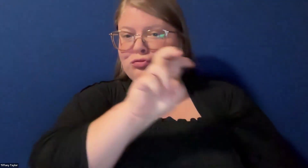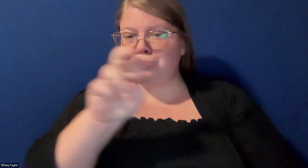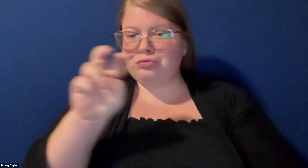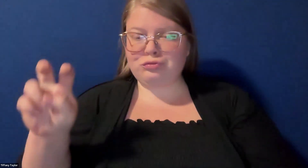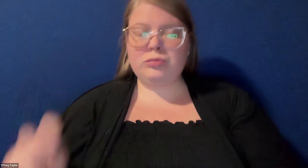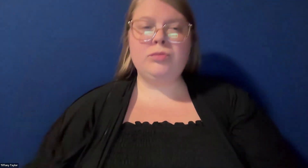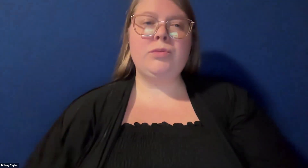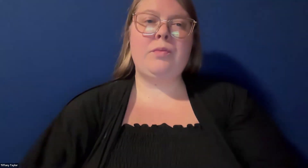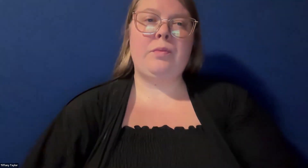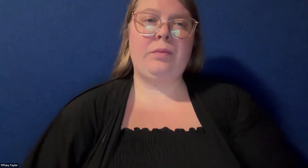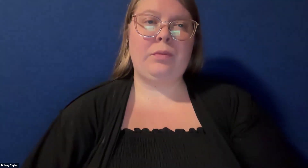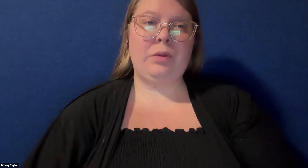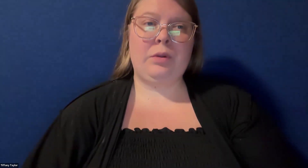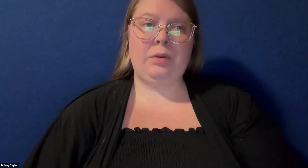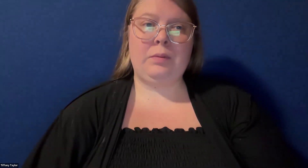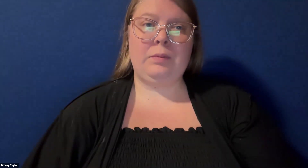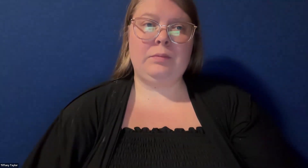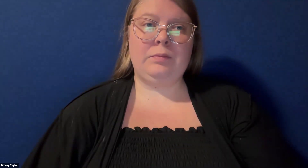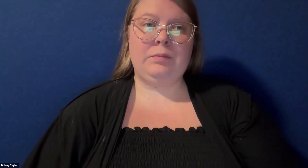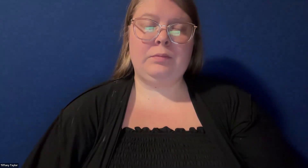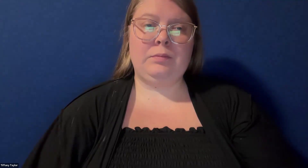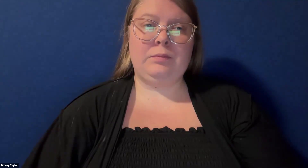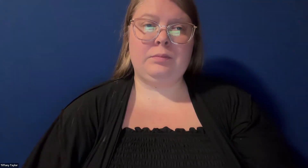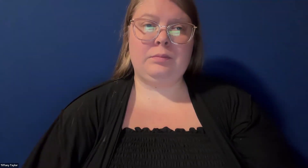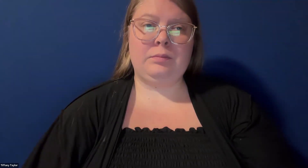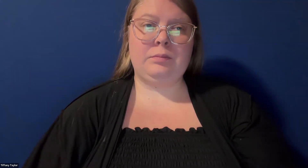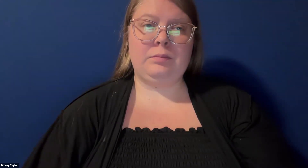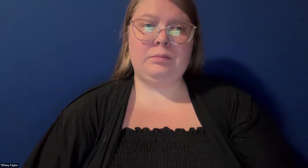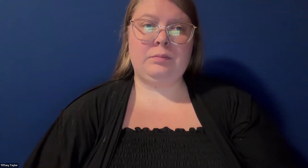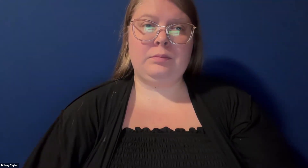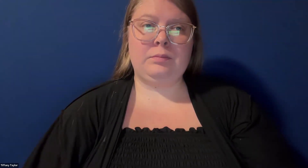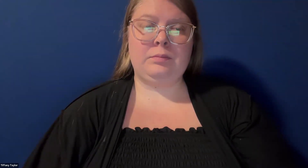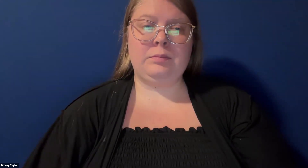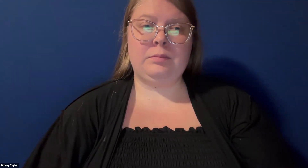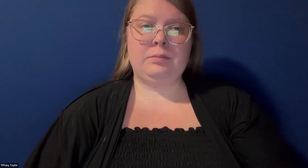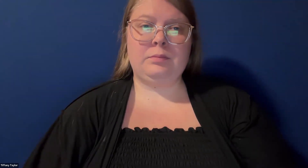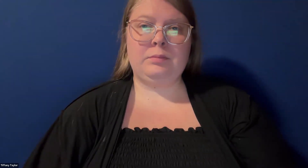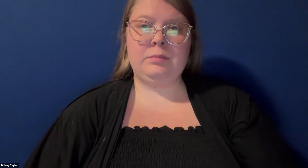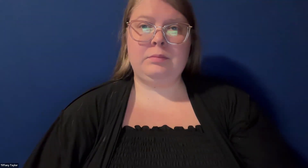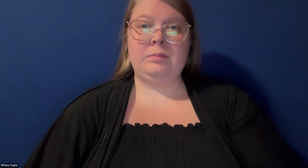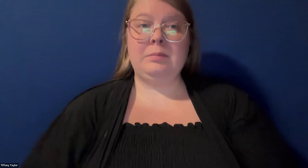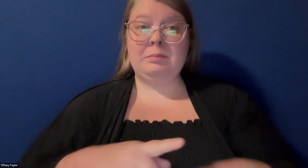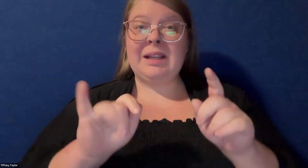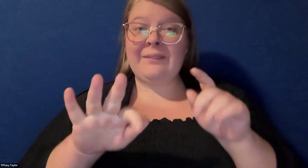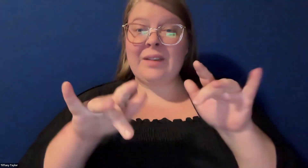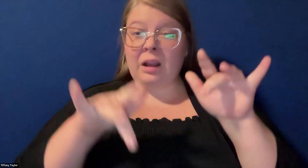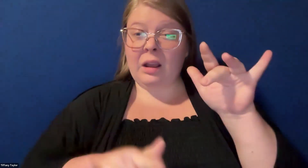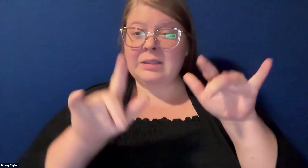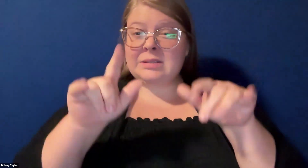then if I click on this one, then if I hit tab, and now I'm pressing next and right button,